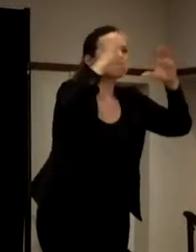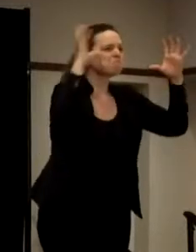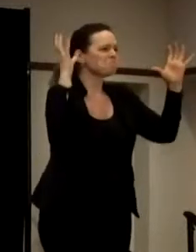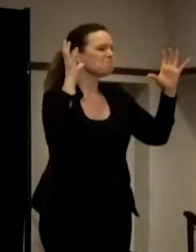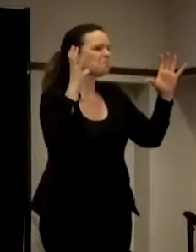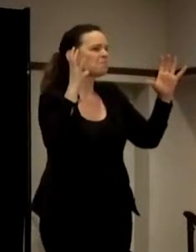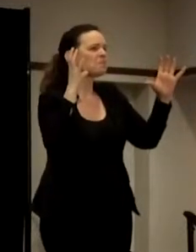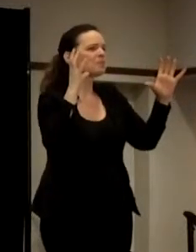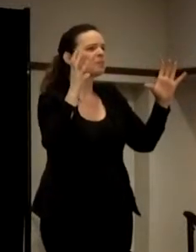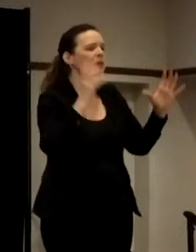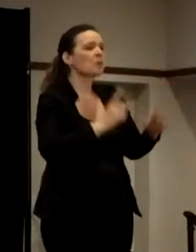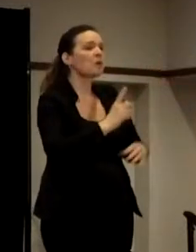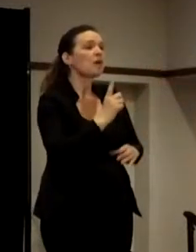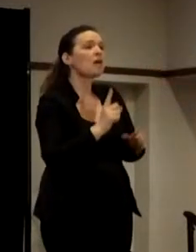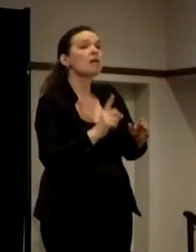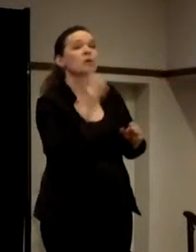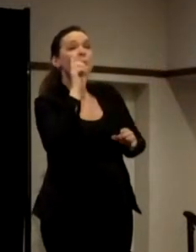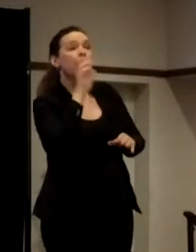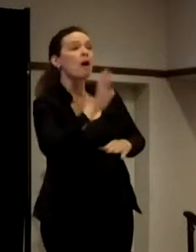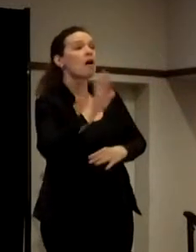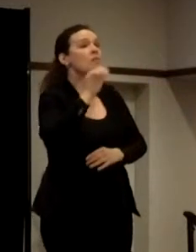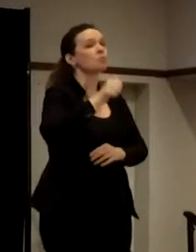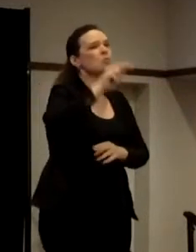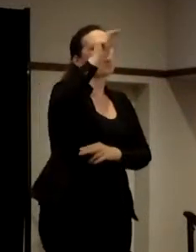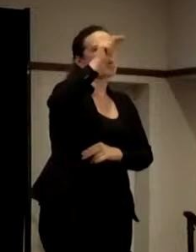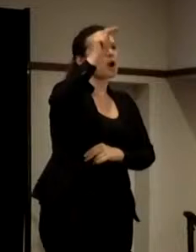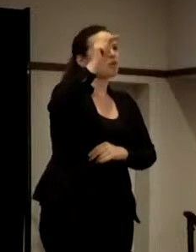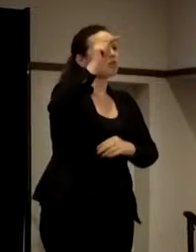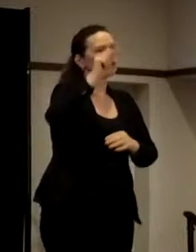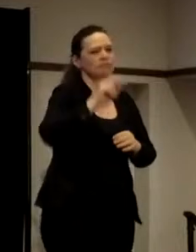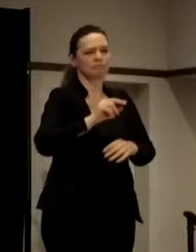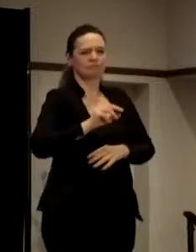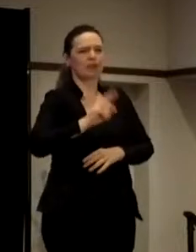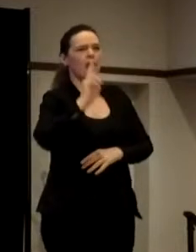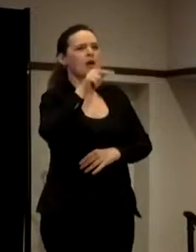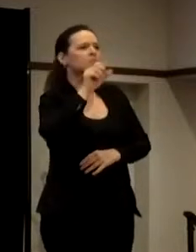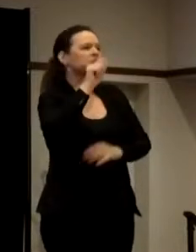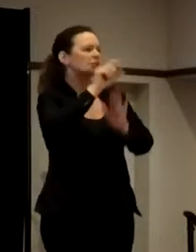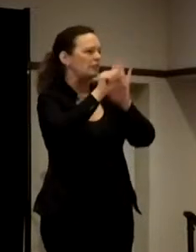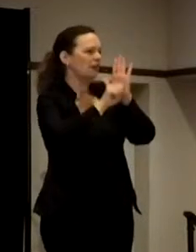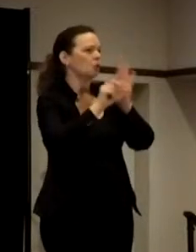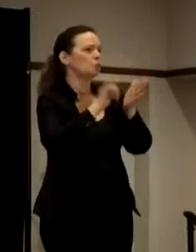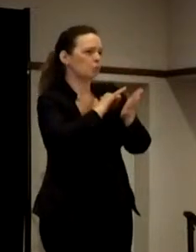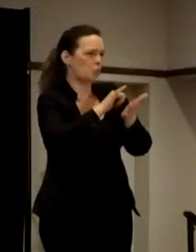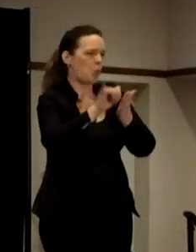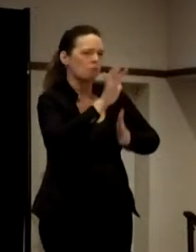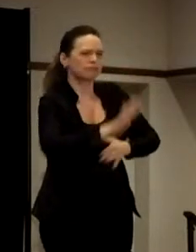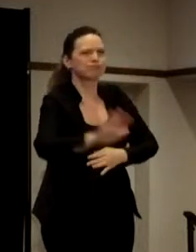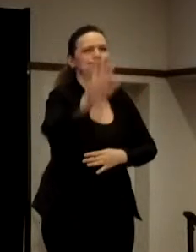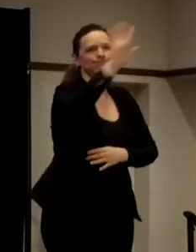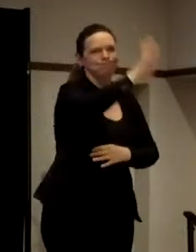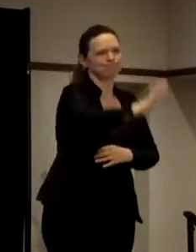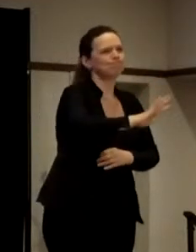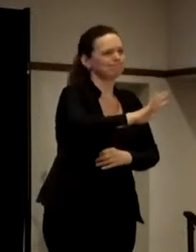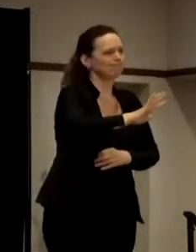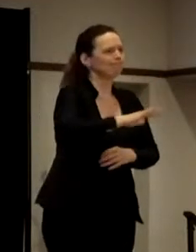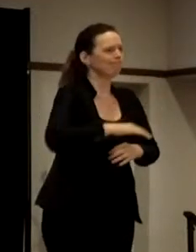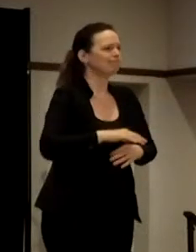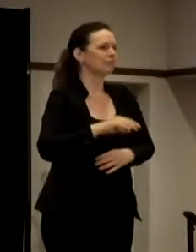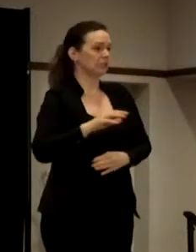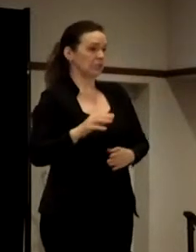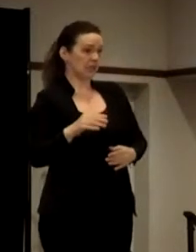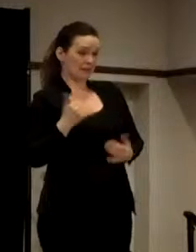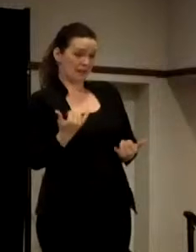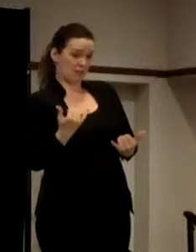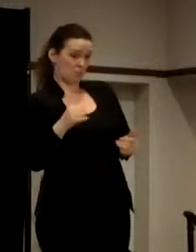here. The taxi drivers, for example, very big issue in downstate, makes